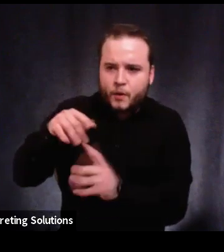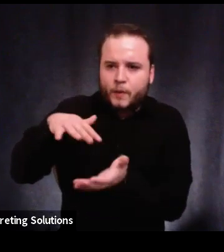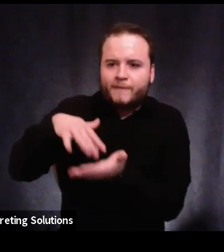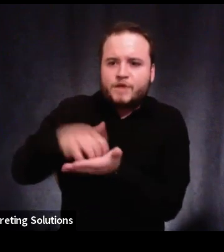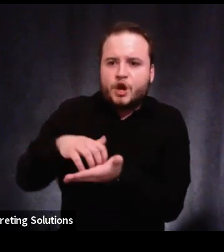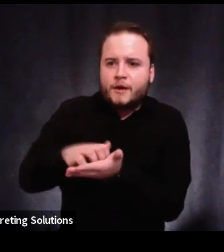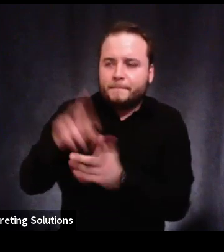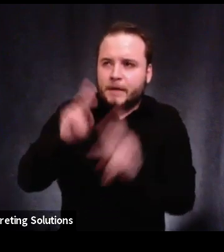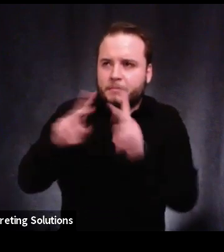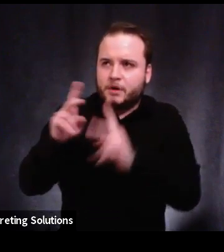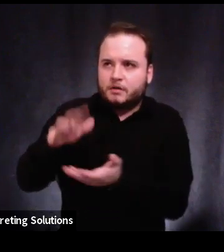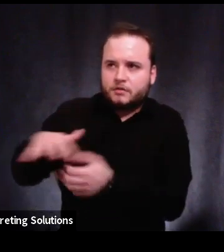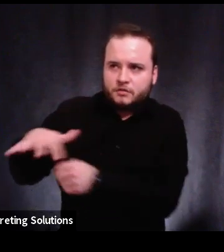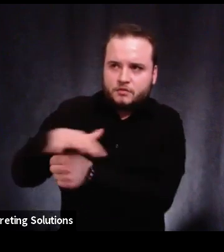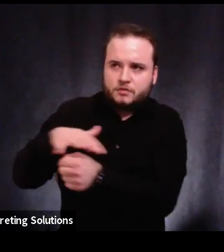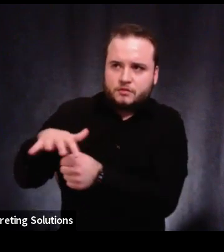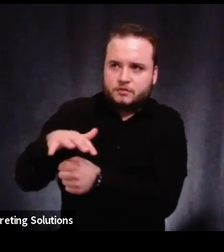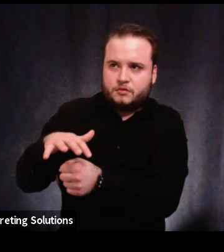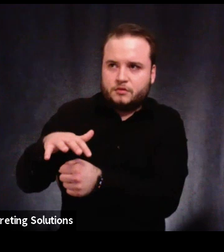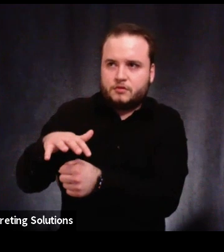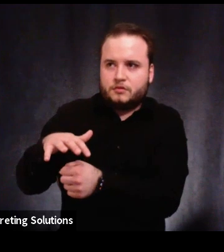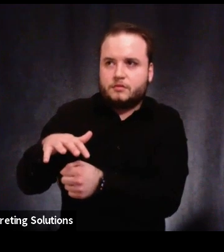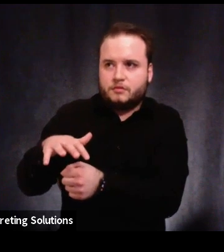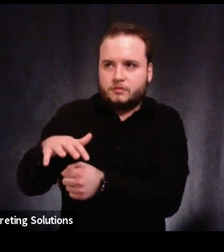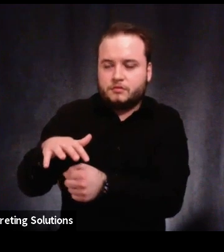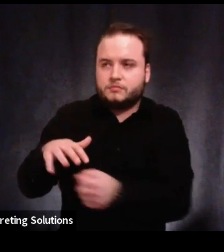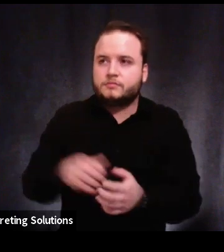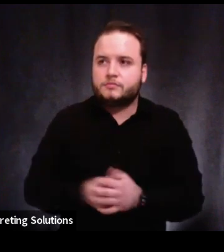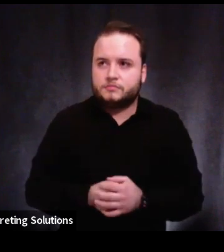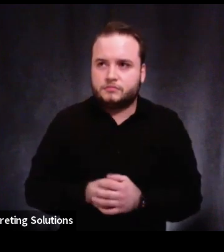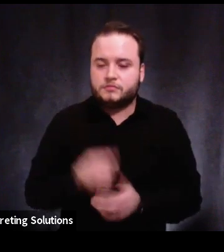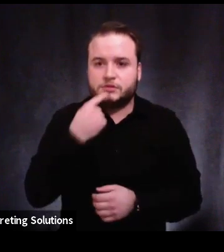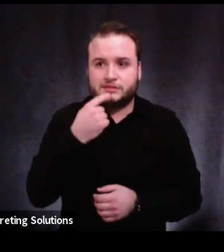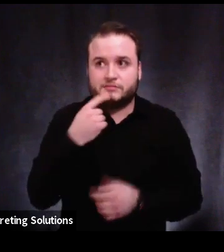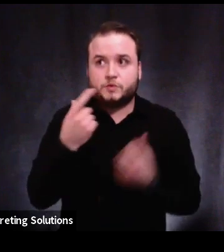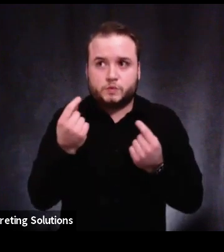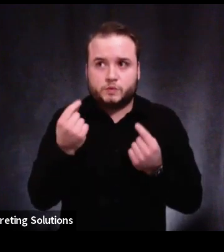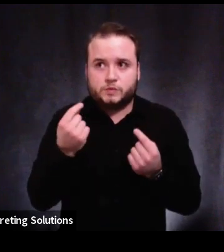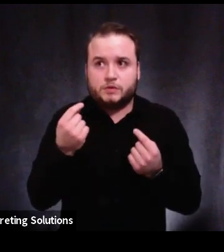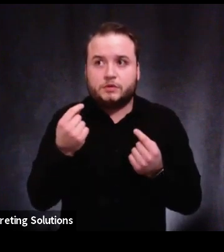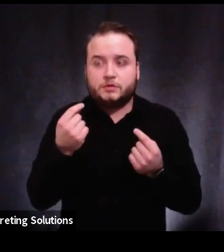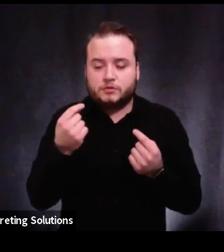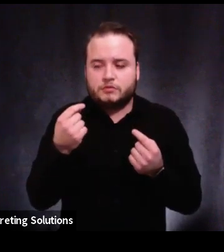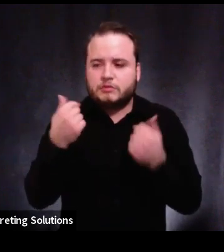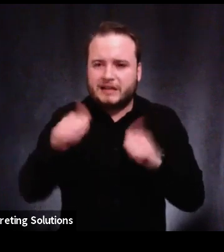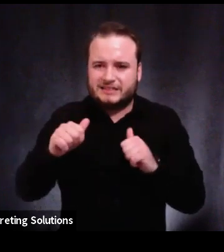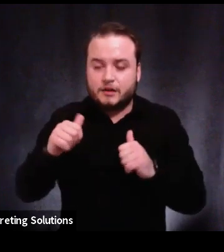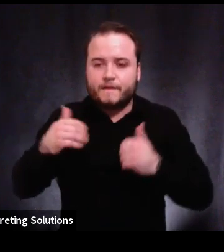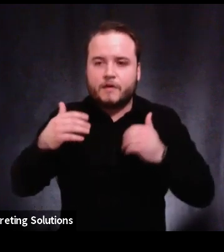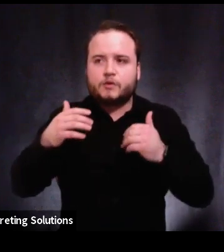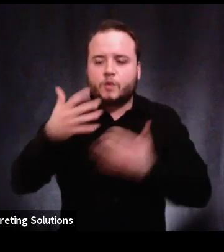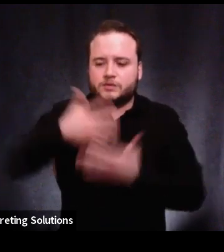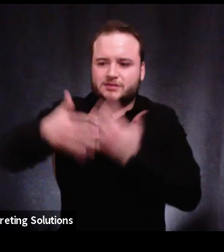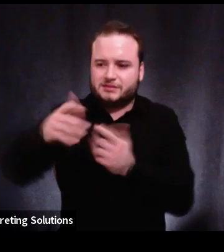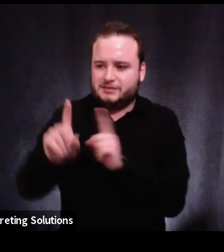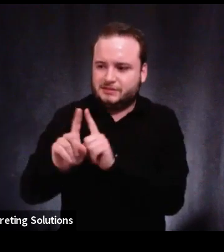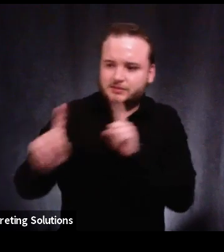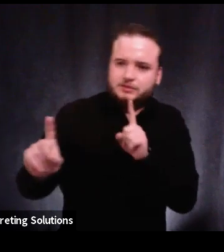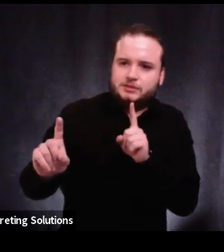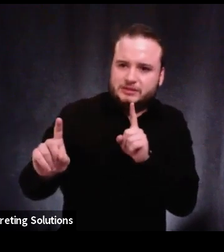of physical distancing to reduce contacts by 50%. What is the definition of that physical